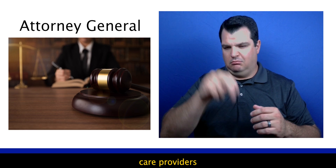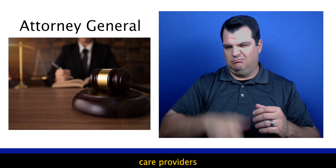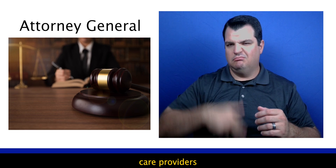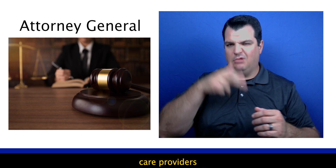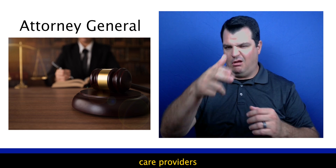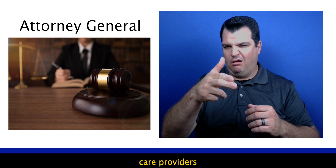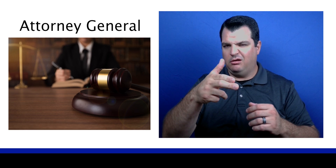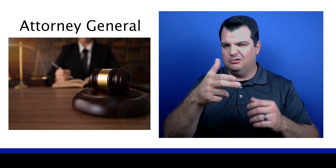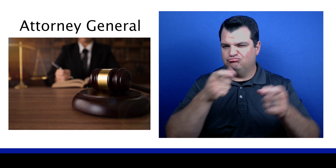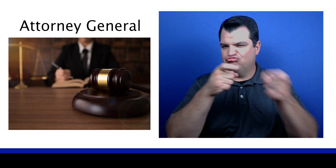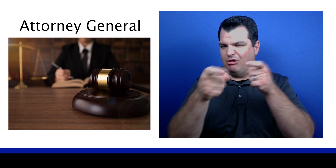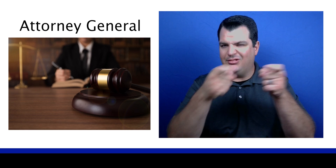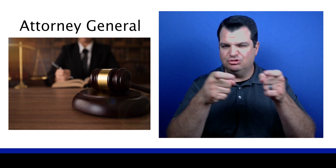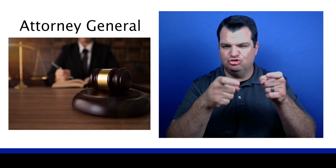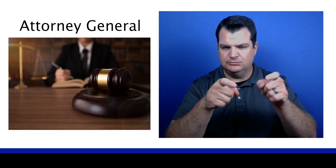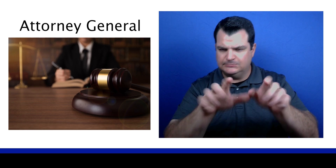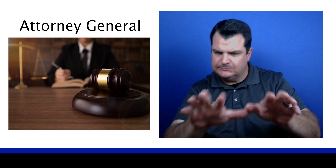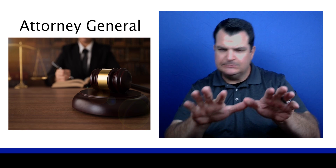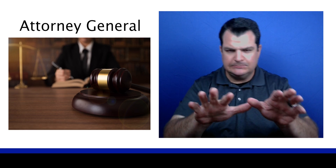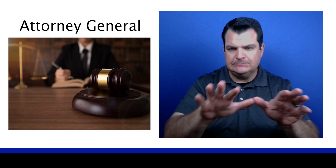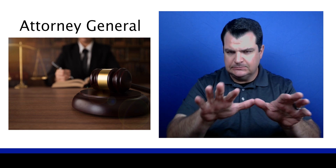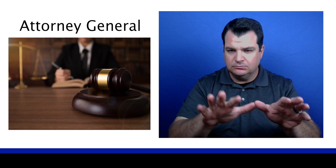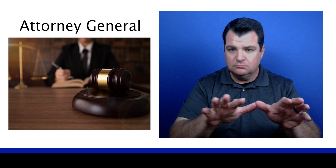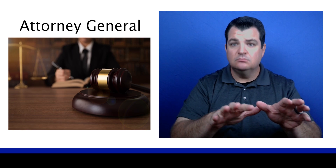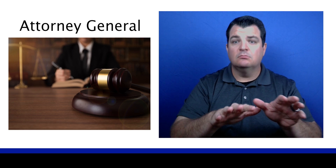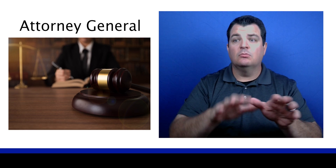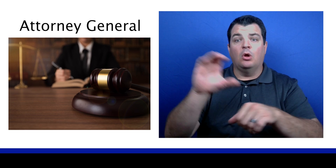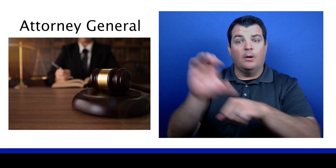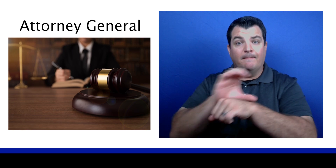federal Medicaid program.